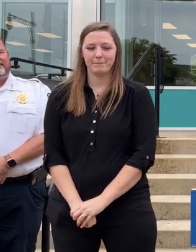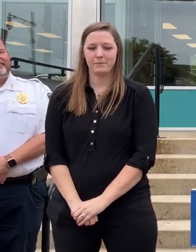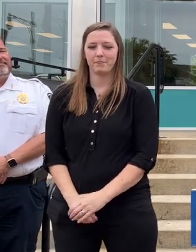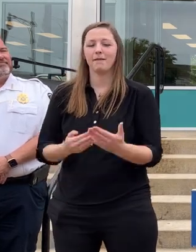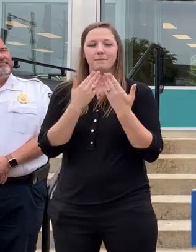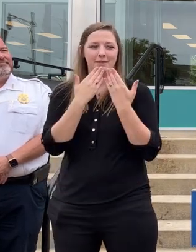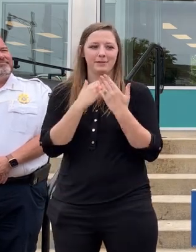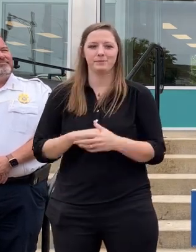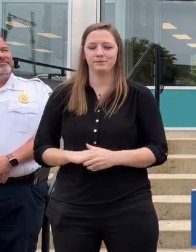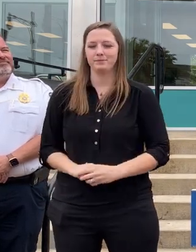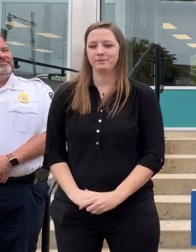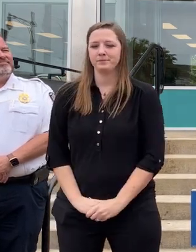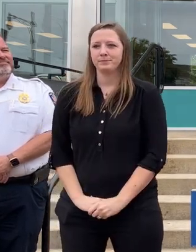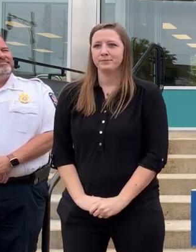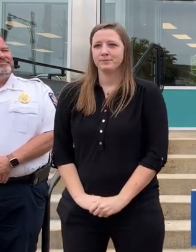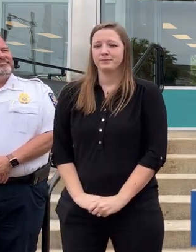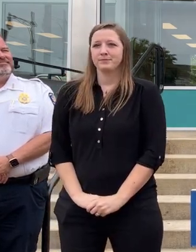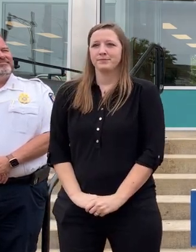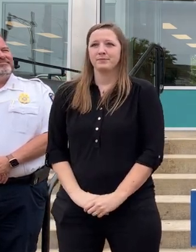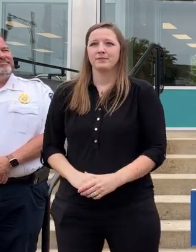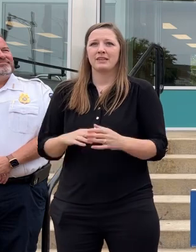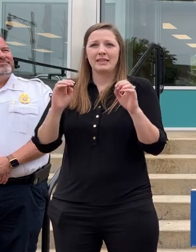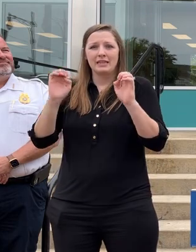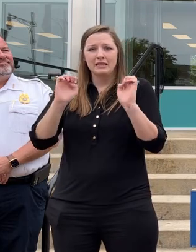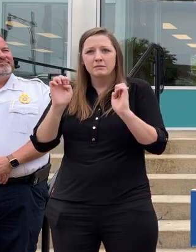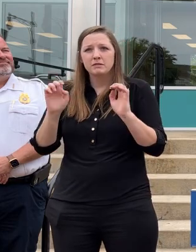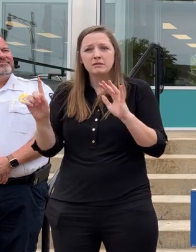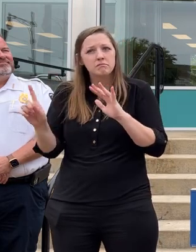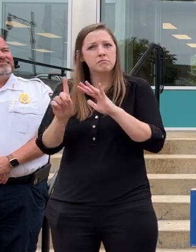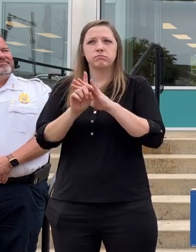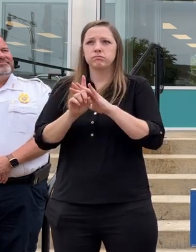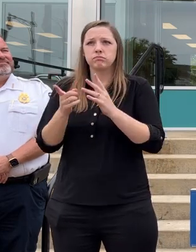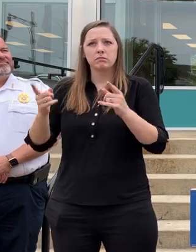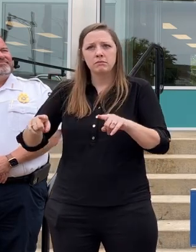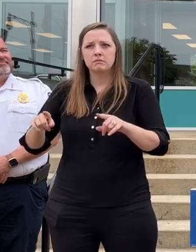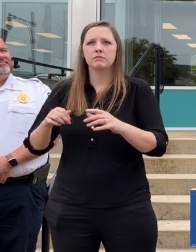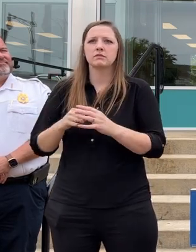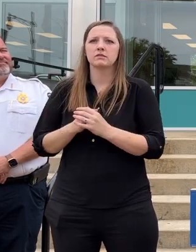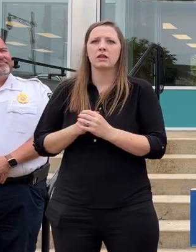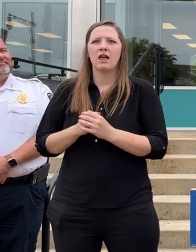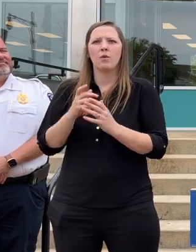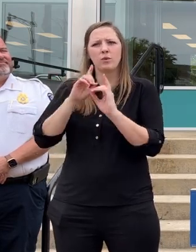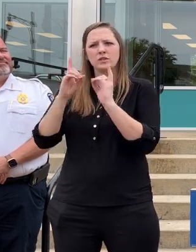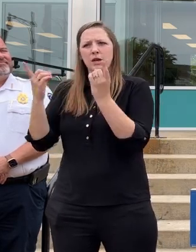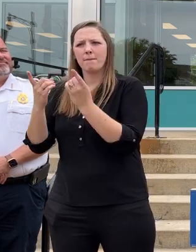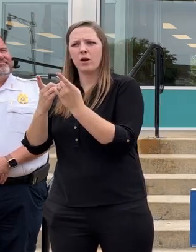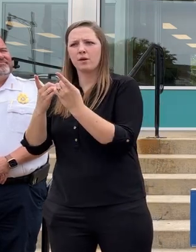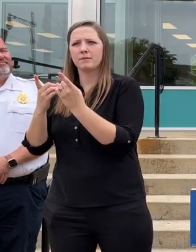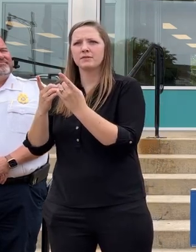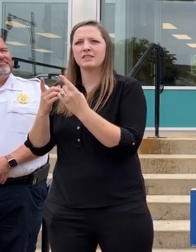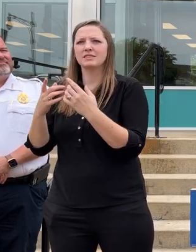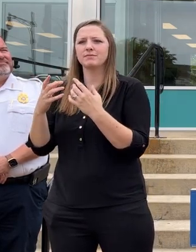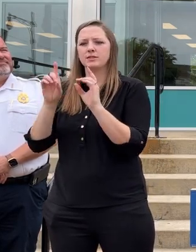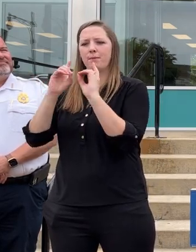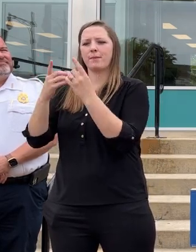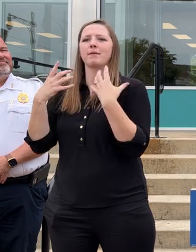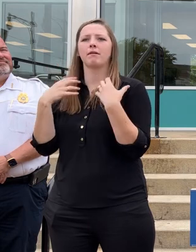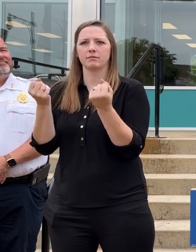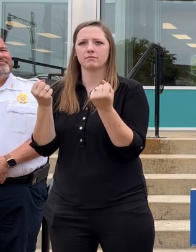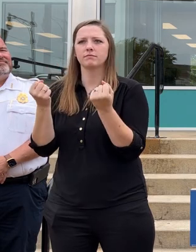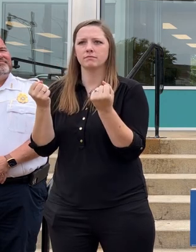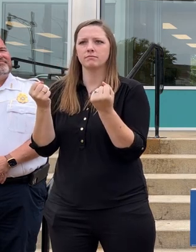Thank you, Trina. When an emergency hits, one of the departments that is immediately activated is the Department of Health.